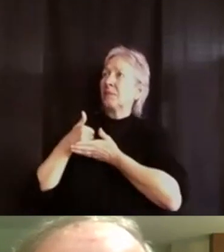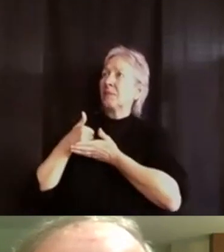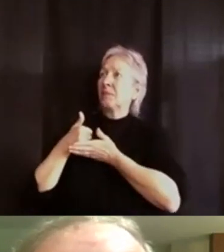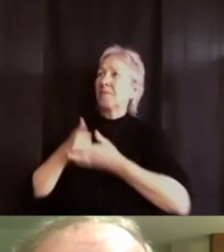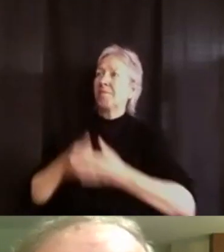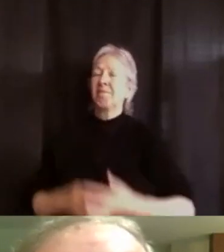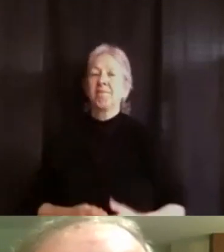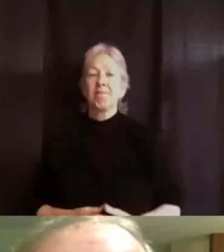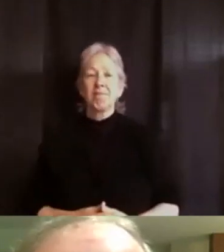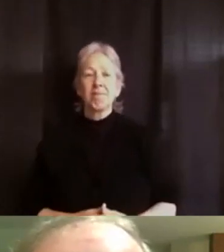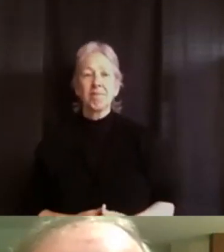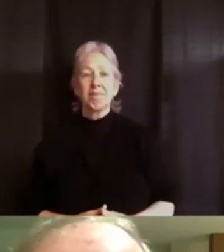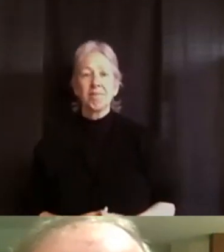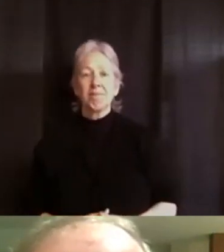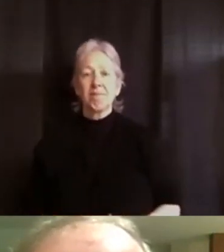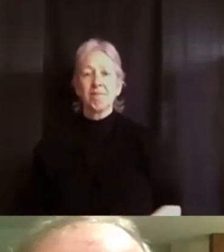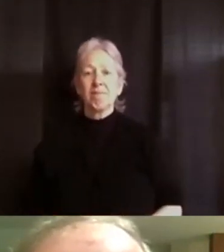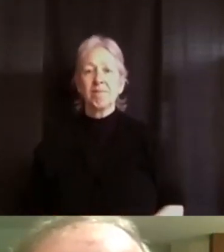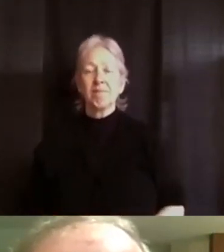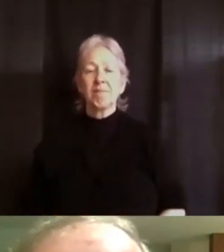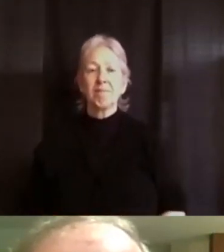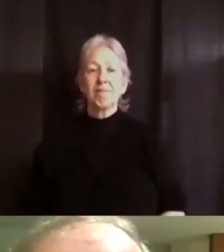hear our prayer.